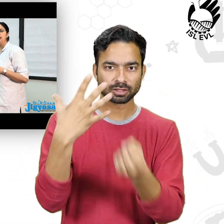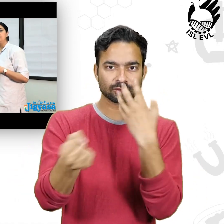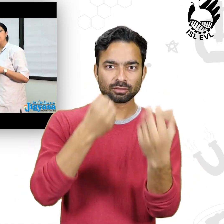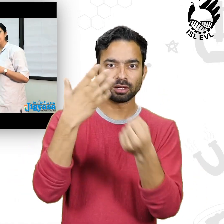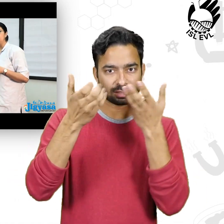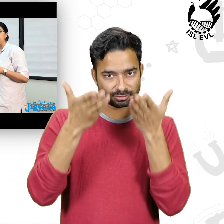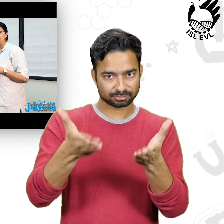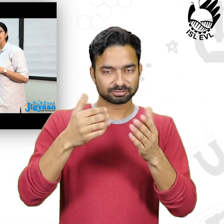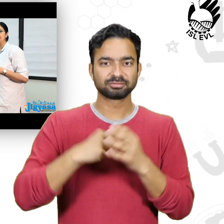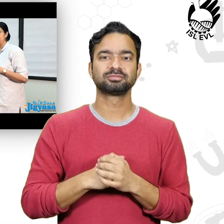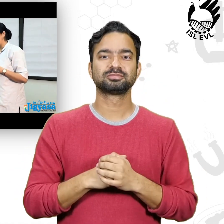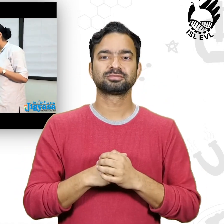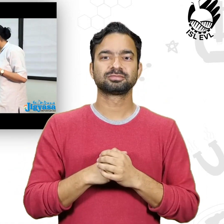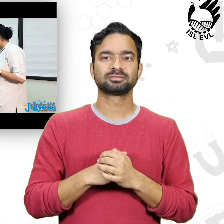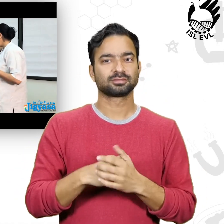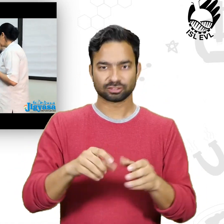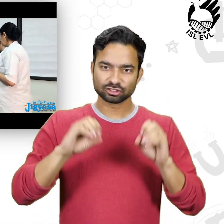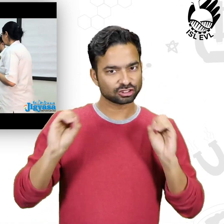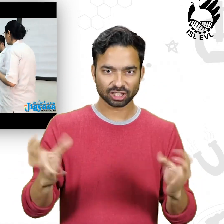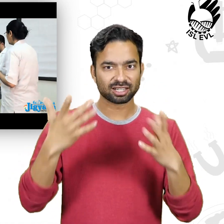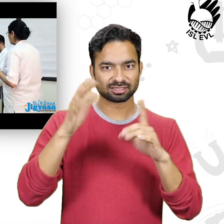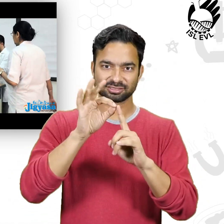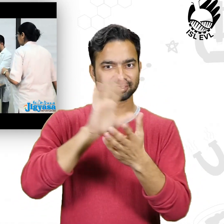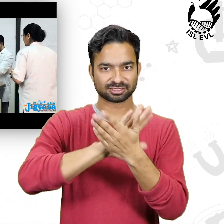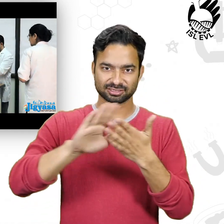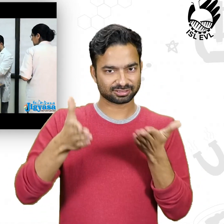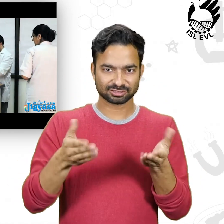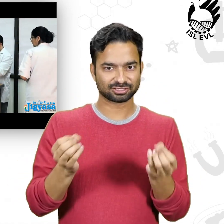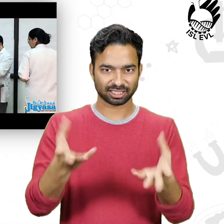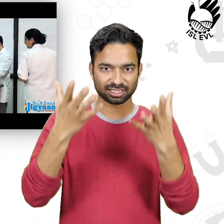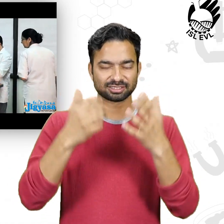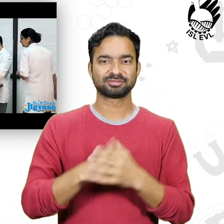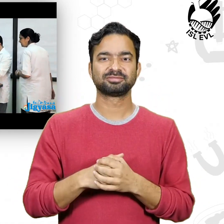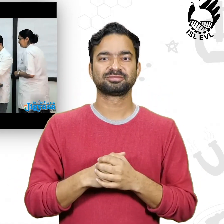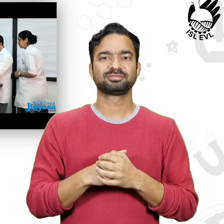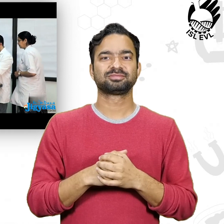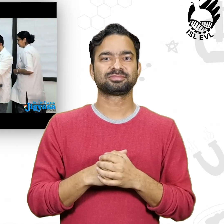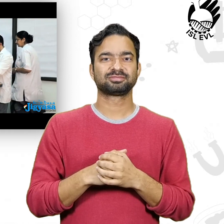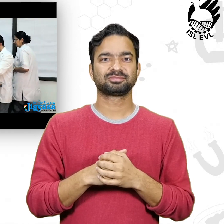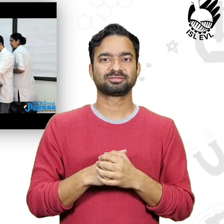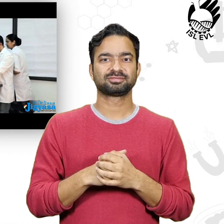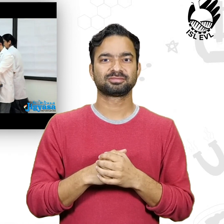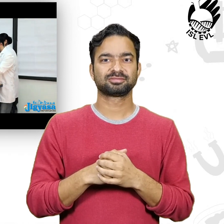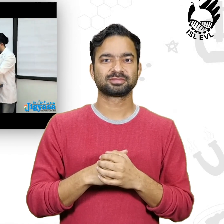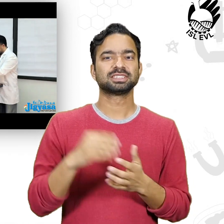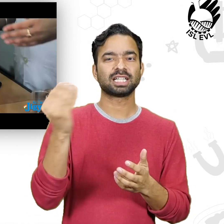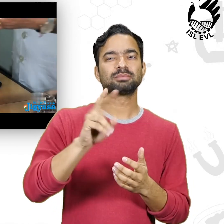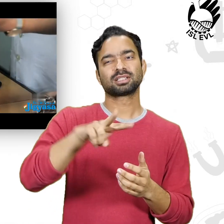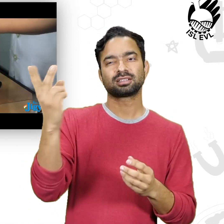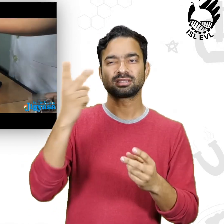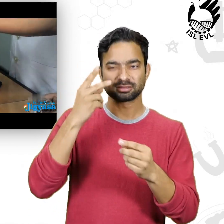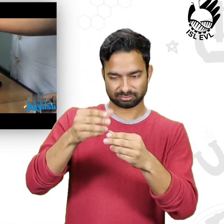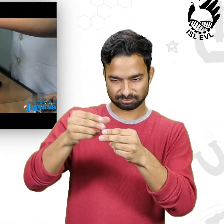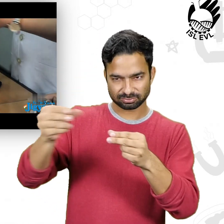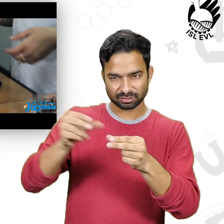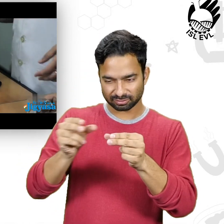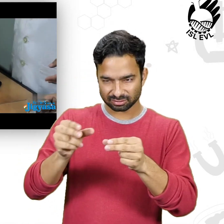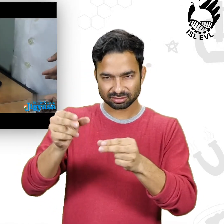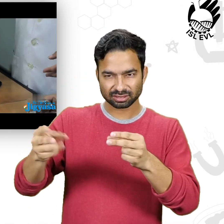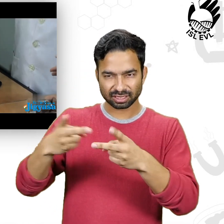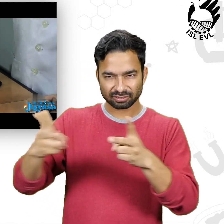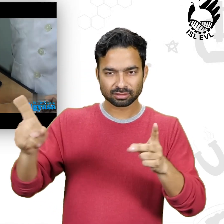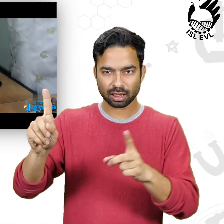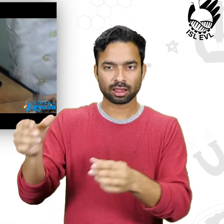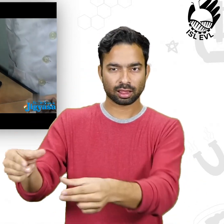equipments with volumetric analysis. Now let's start with pH. These are some of the